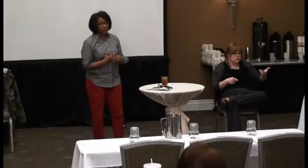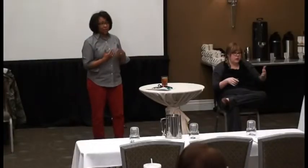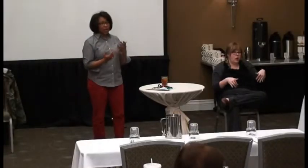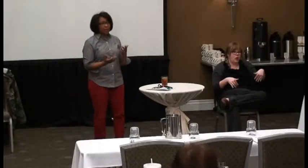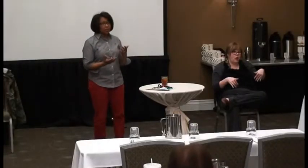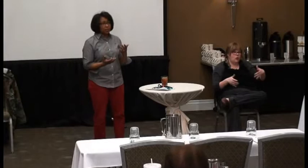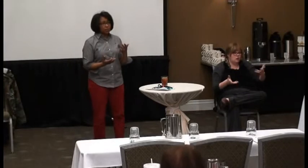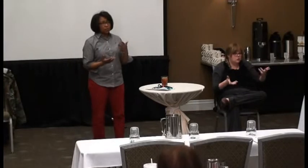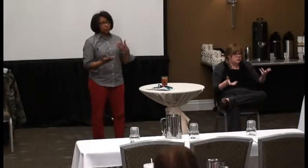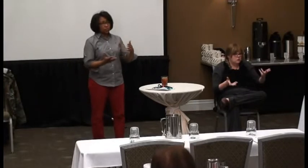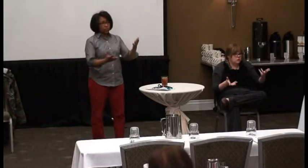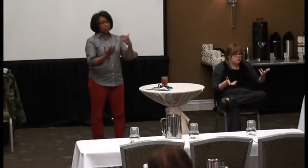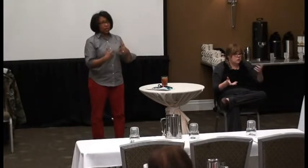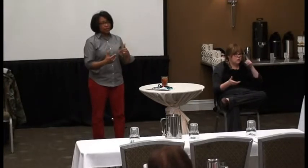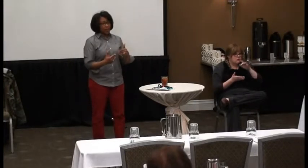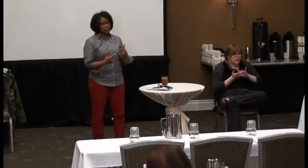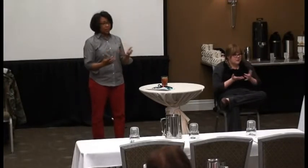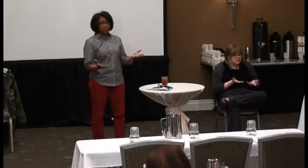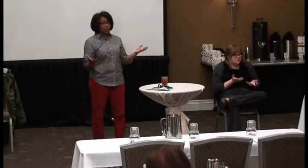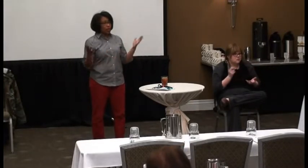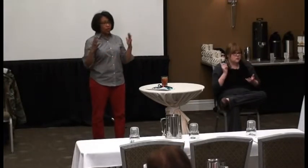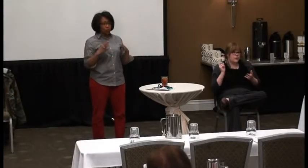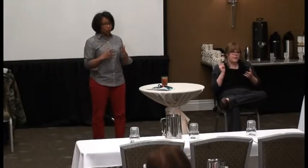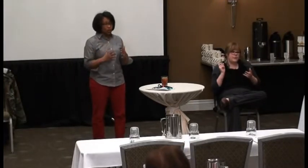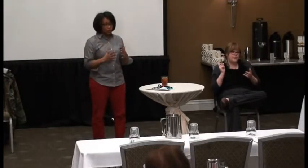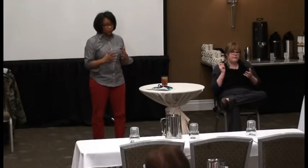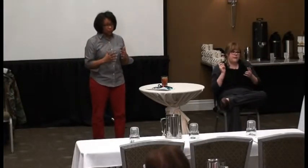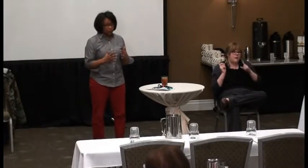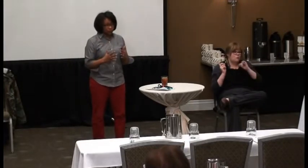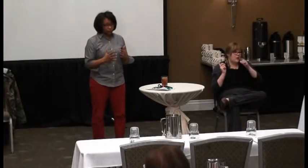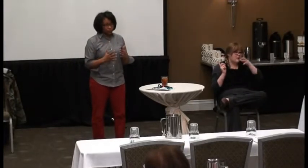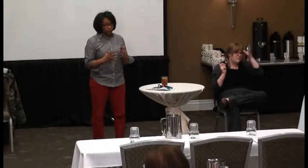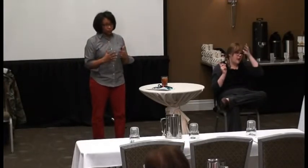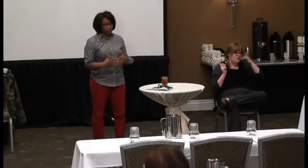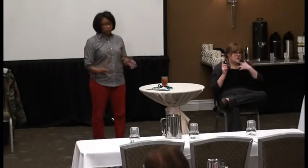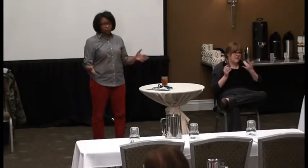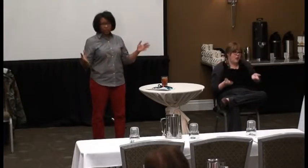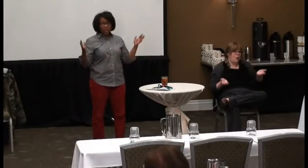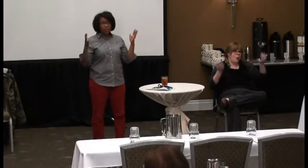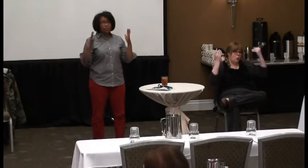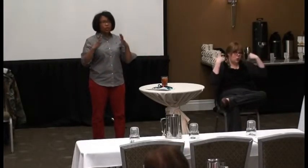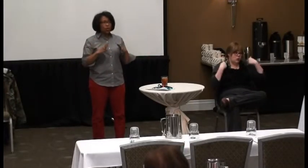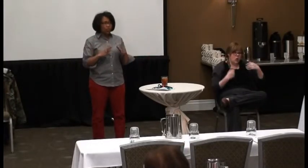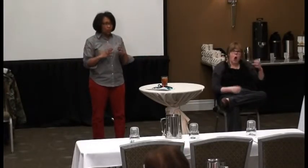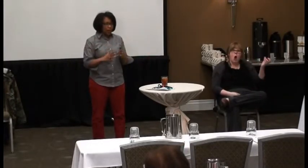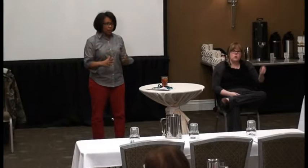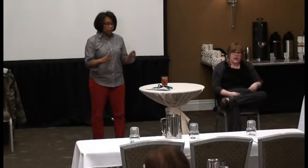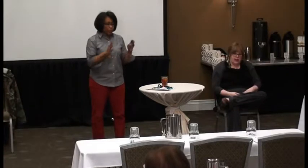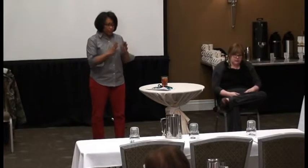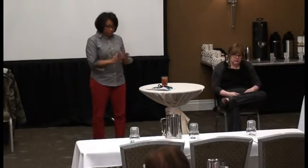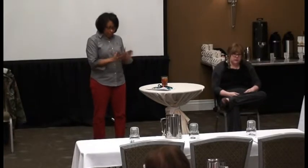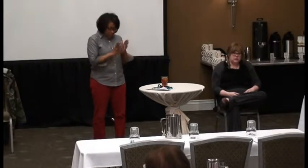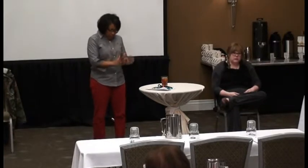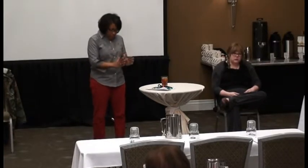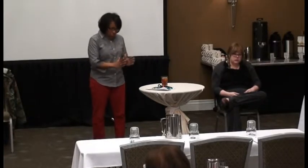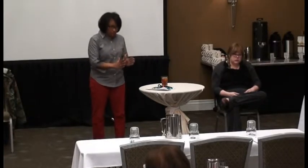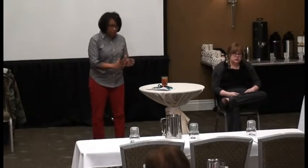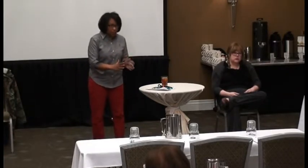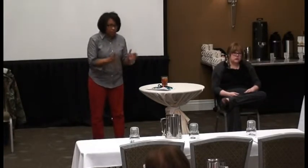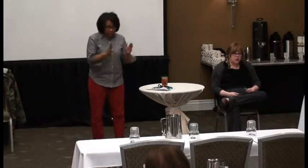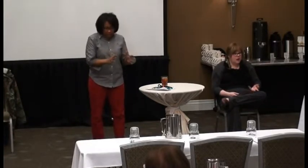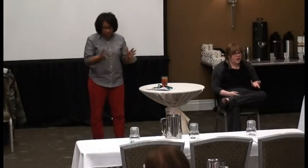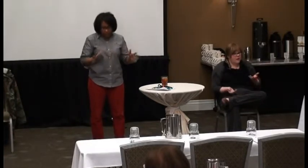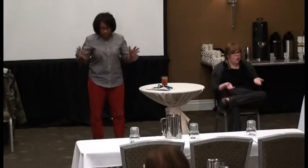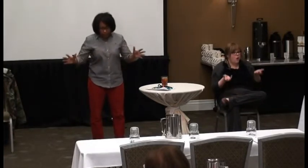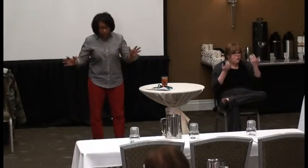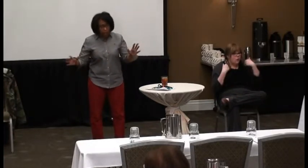I think what happens too with a lot of my parents, they're very overwhelmed. Oh, yes. They are so overwhelmed with maybe this one kid,